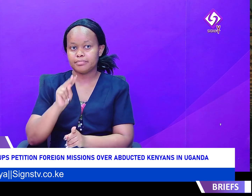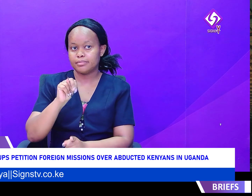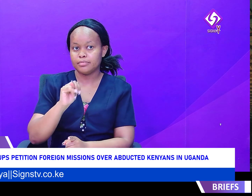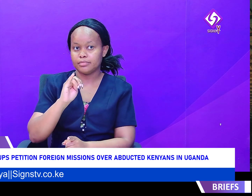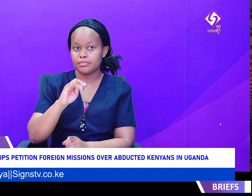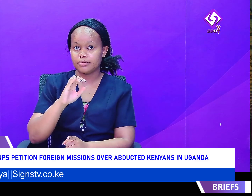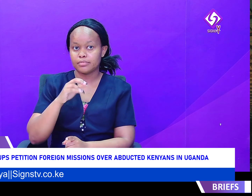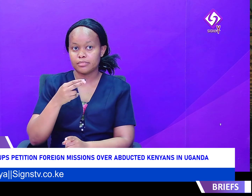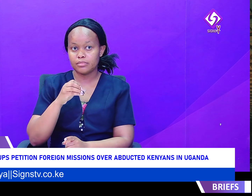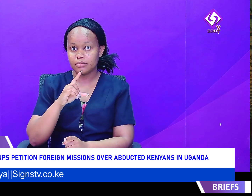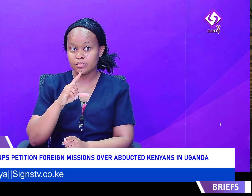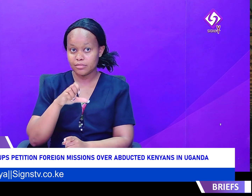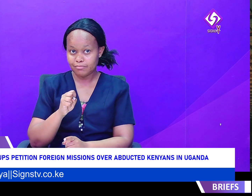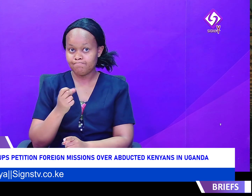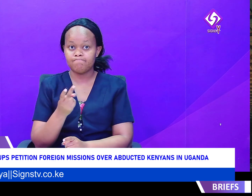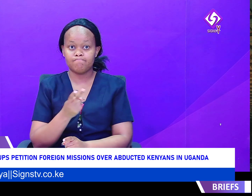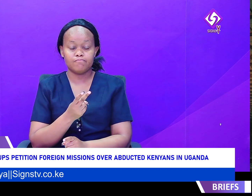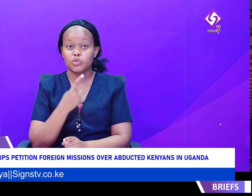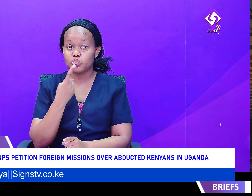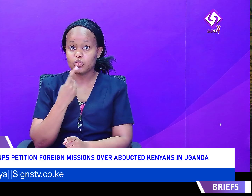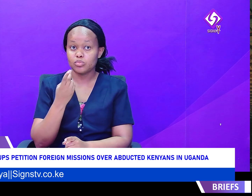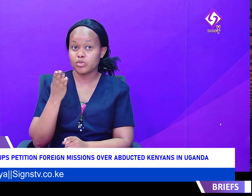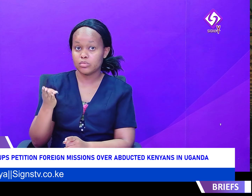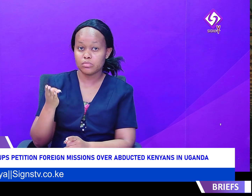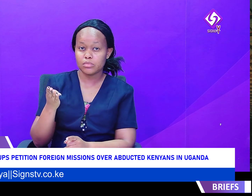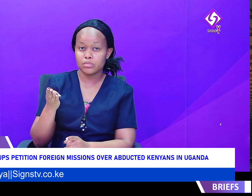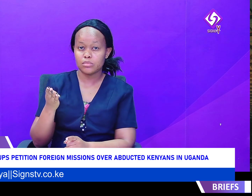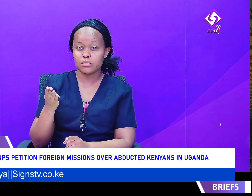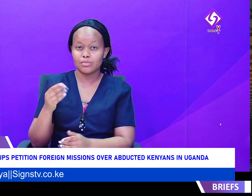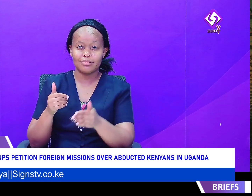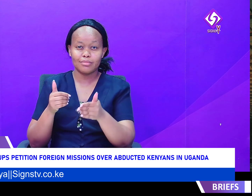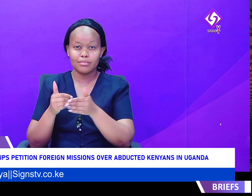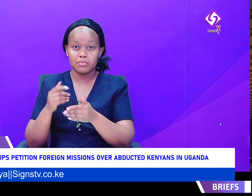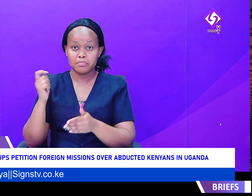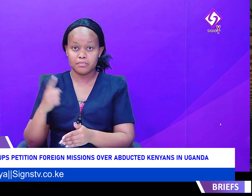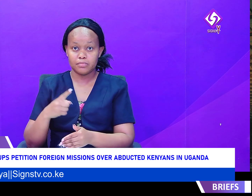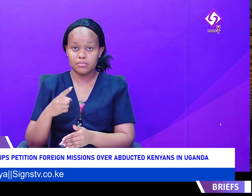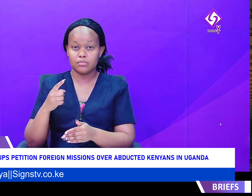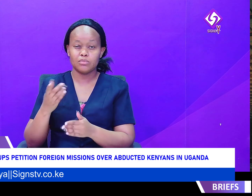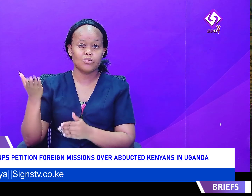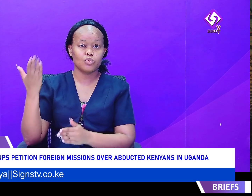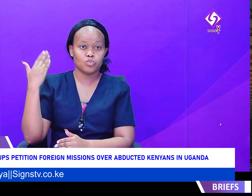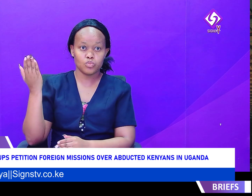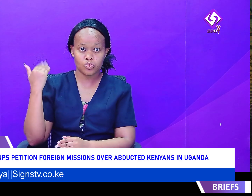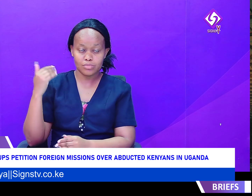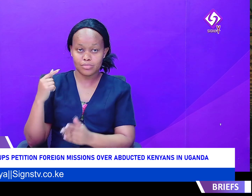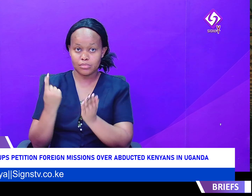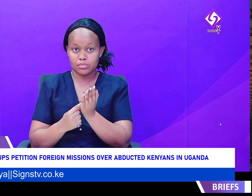missions, urging them to intervene in the case of Bob Njage and Nicholas Oyo, who